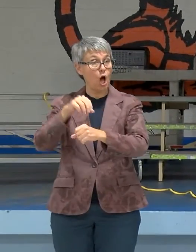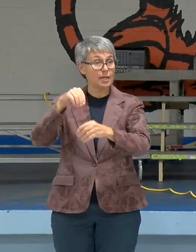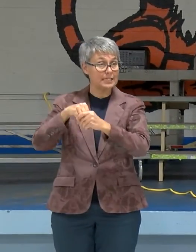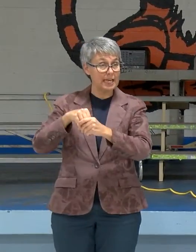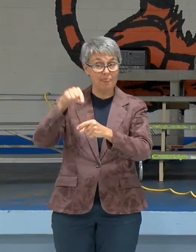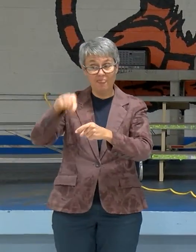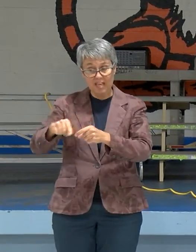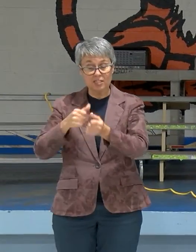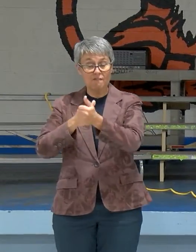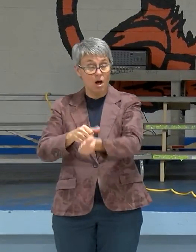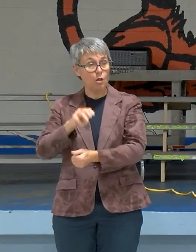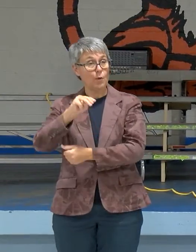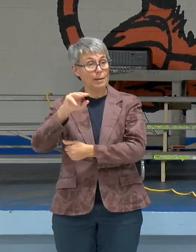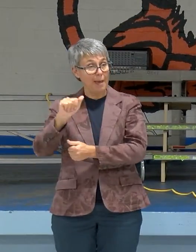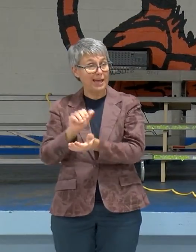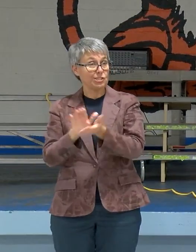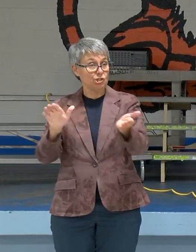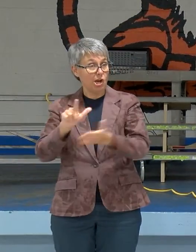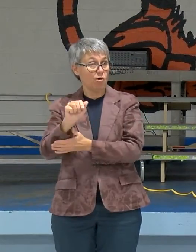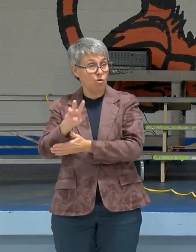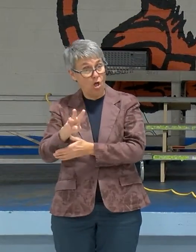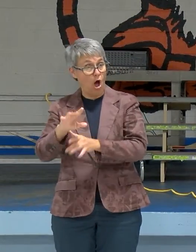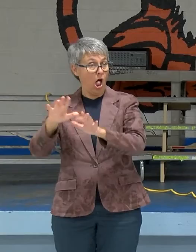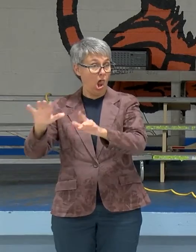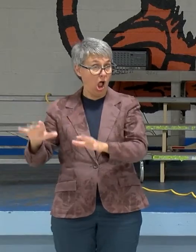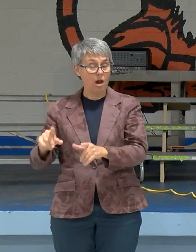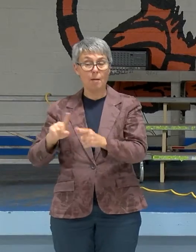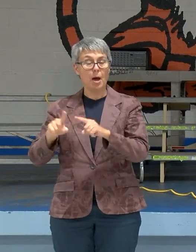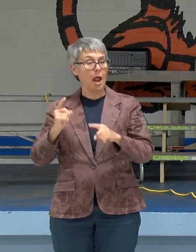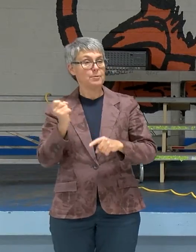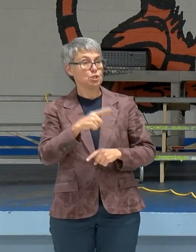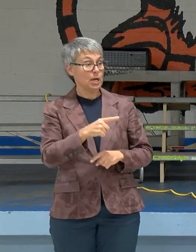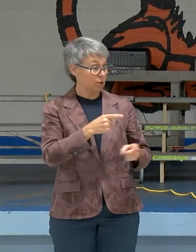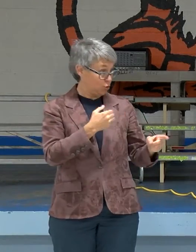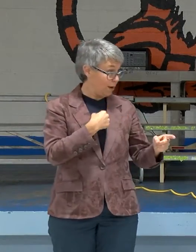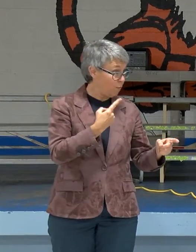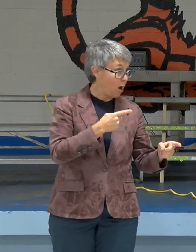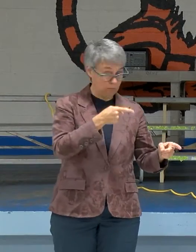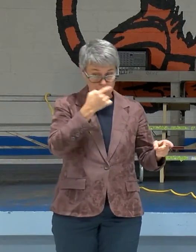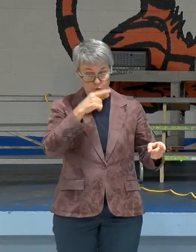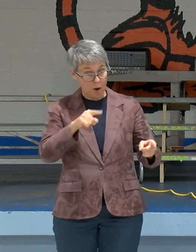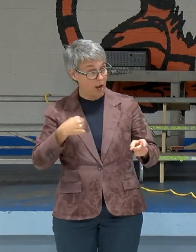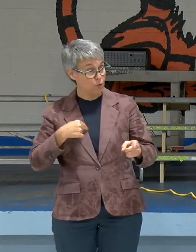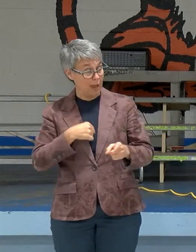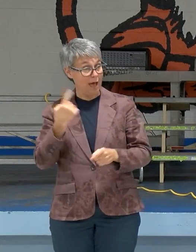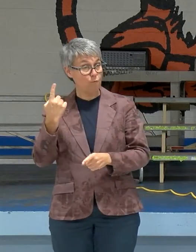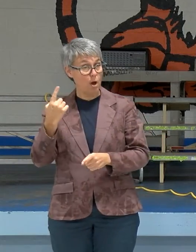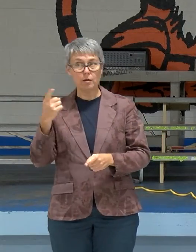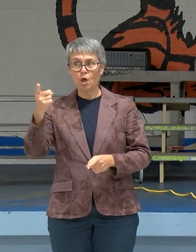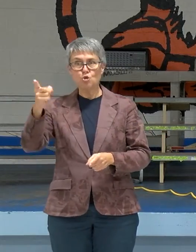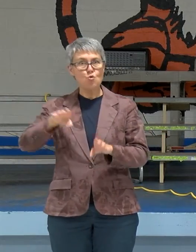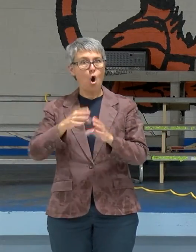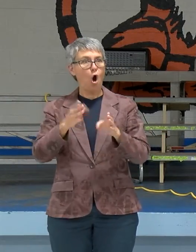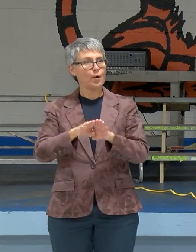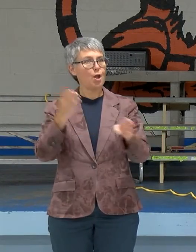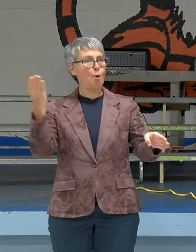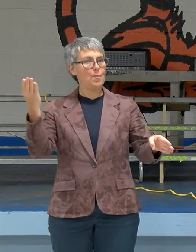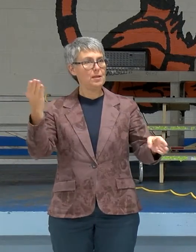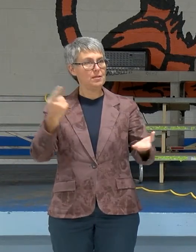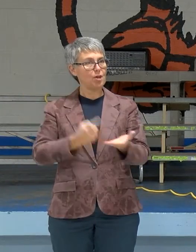according to Massachusetts general law or whatever. And then you can say, so I'm just checking, you know. I mean, that's a great way because you've already put it out there. You've